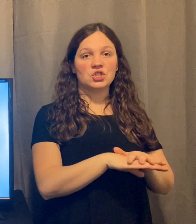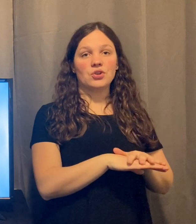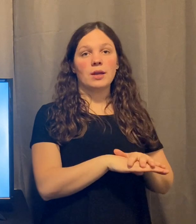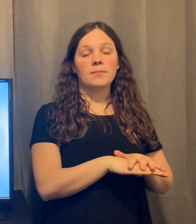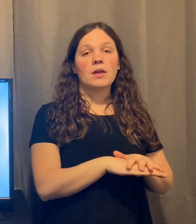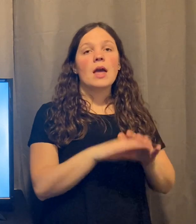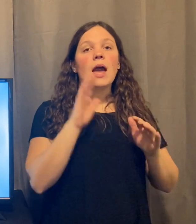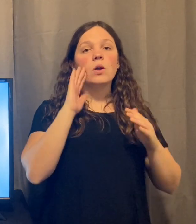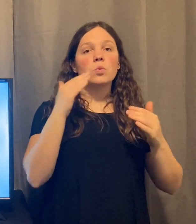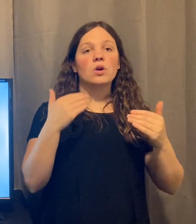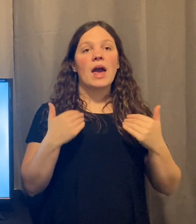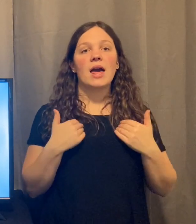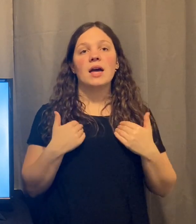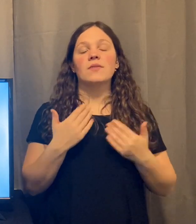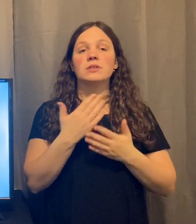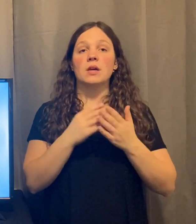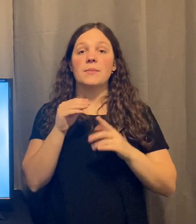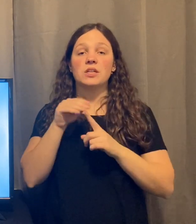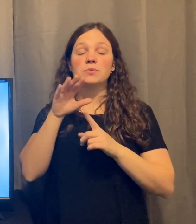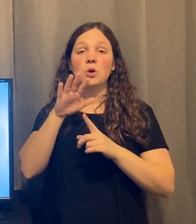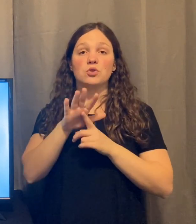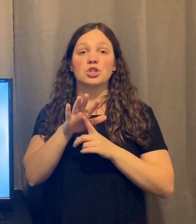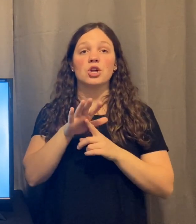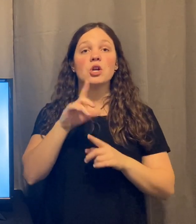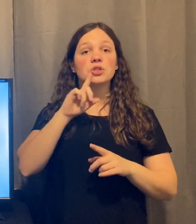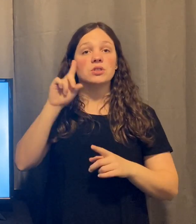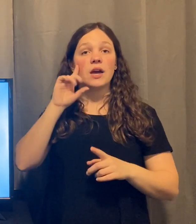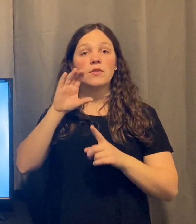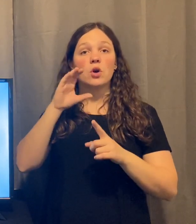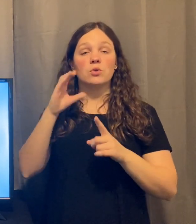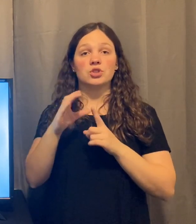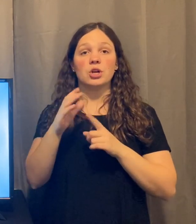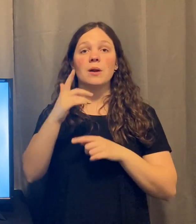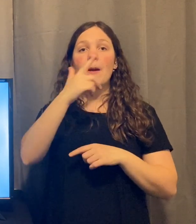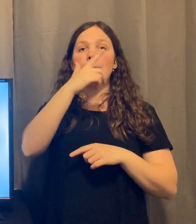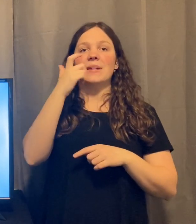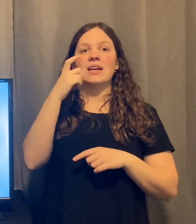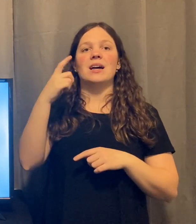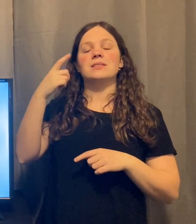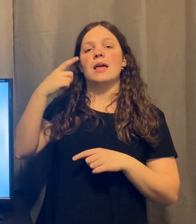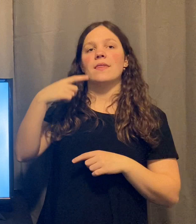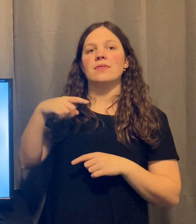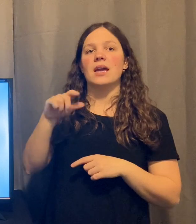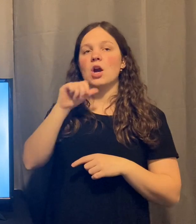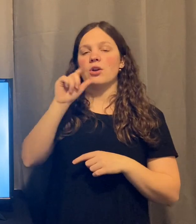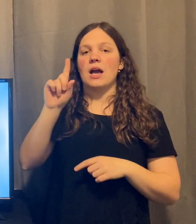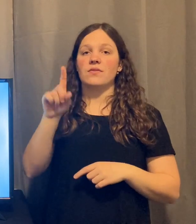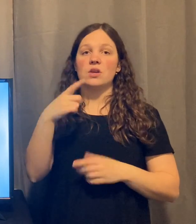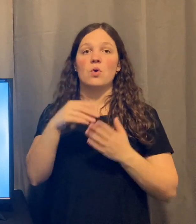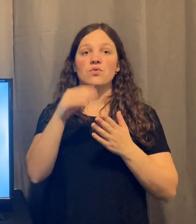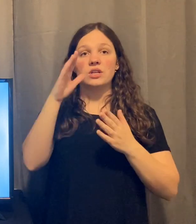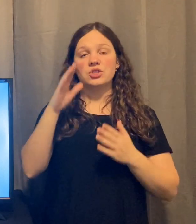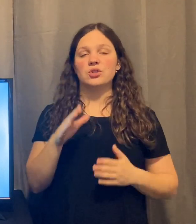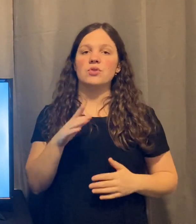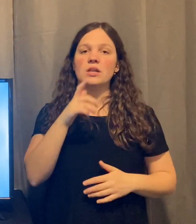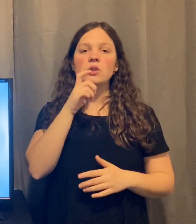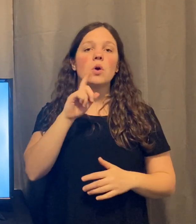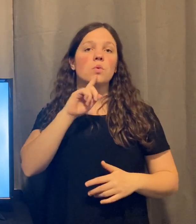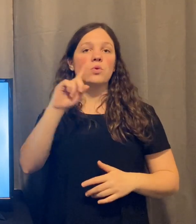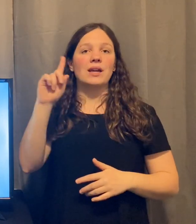mainstream, and it will have some exposure to deaf culture because they are not the only student who is